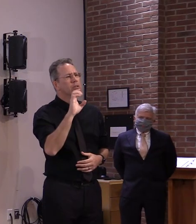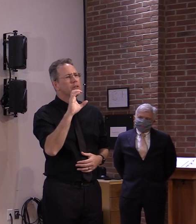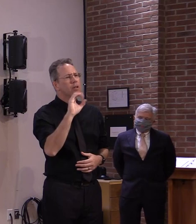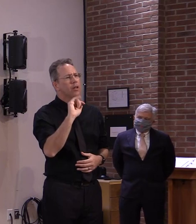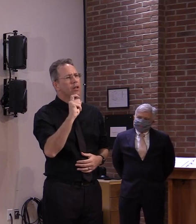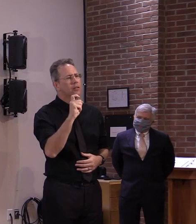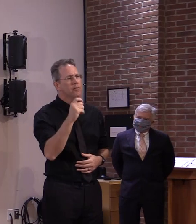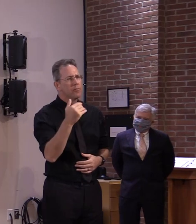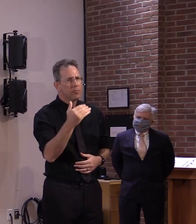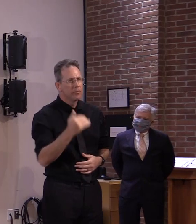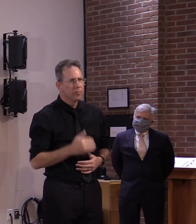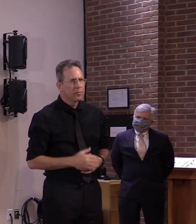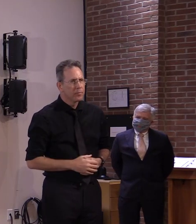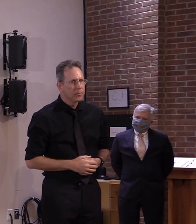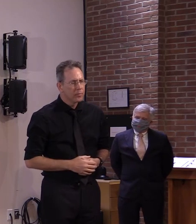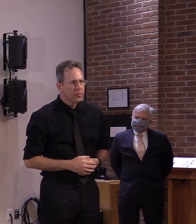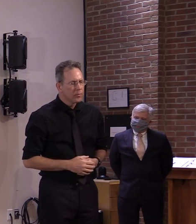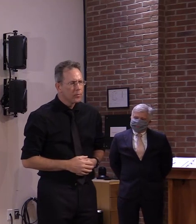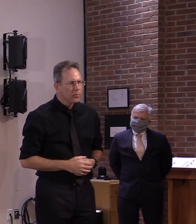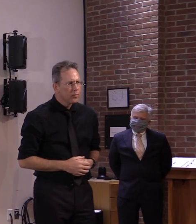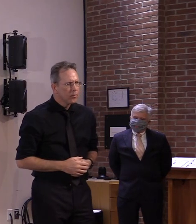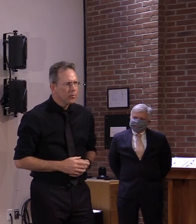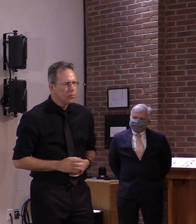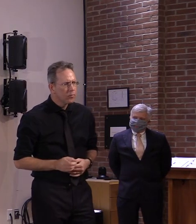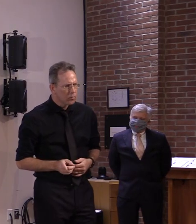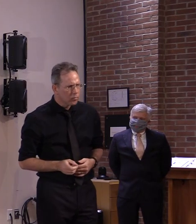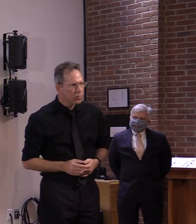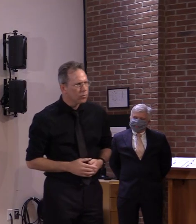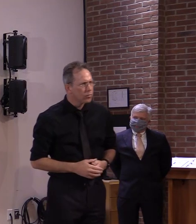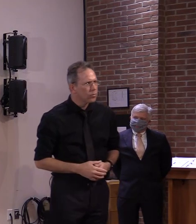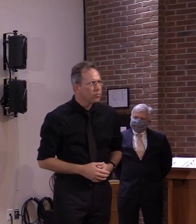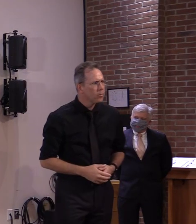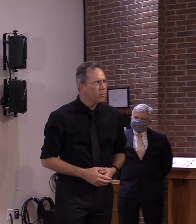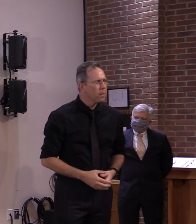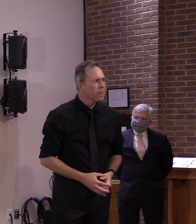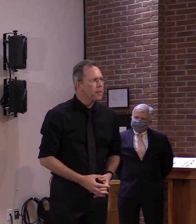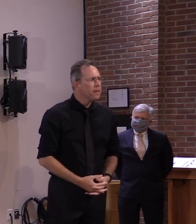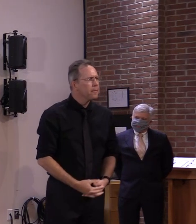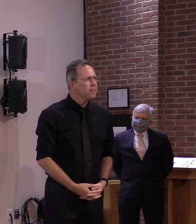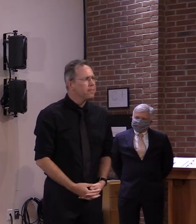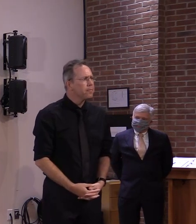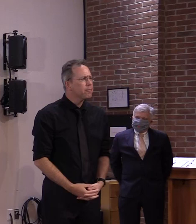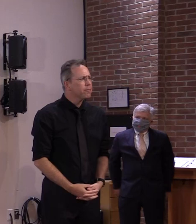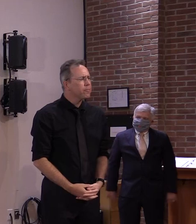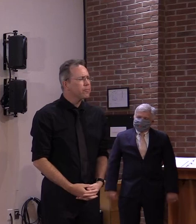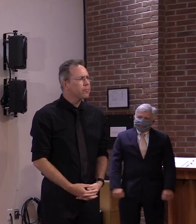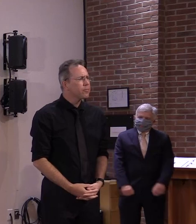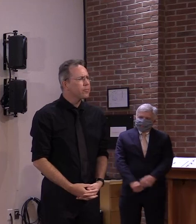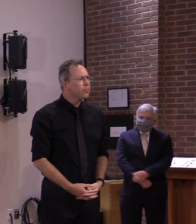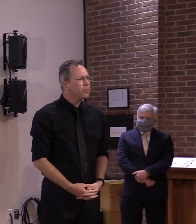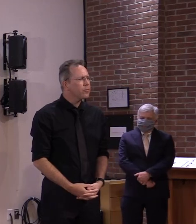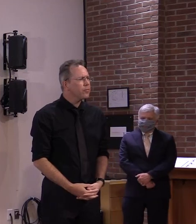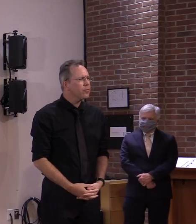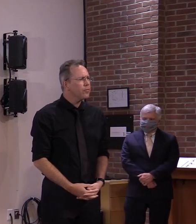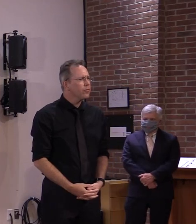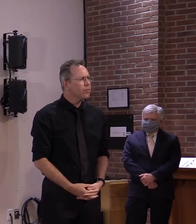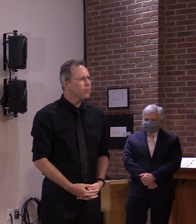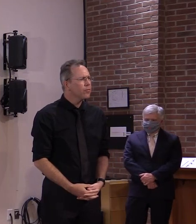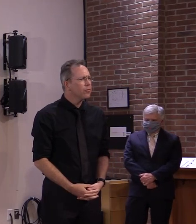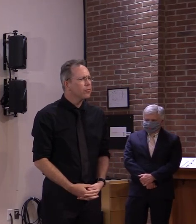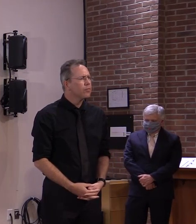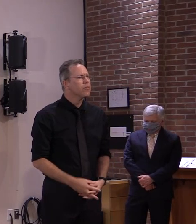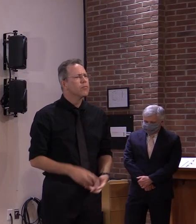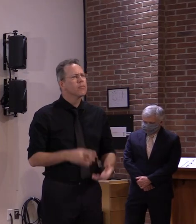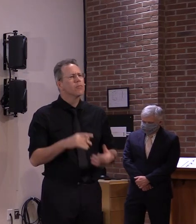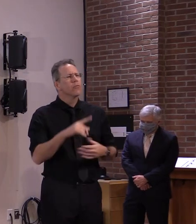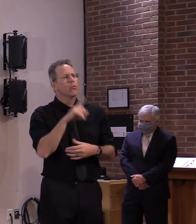Hi, I had a viewer who works in a school district who has some questions that might be best directed to Secretary French. We've been talking a lot about the staffing